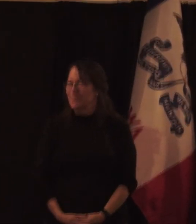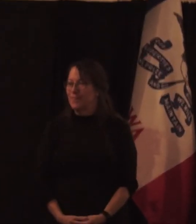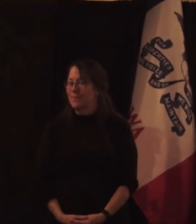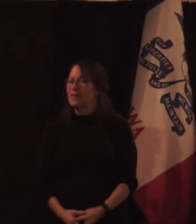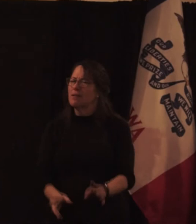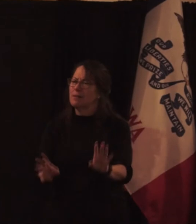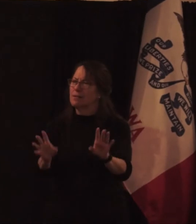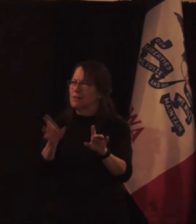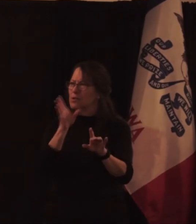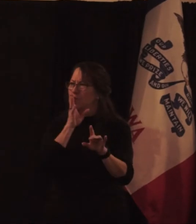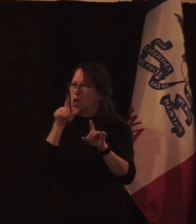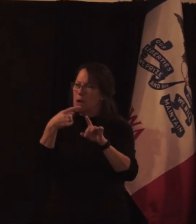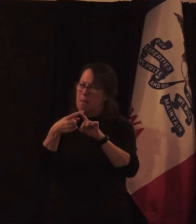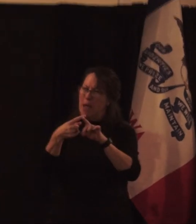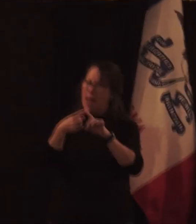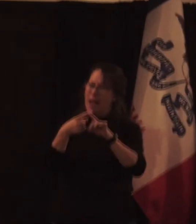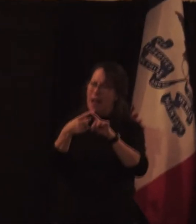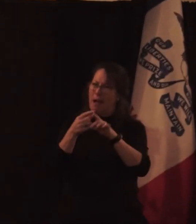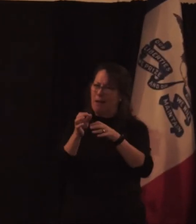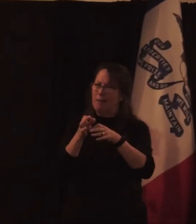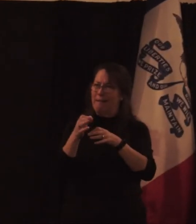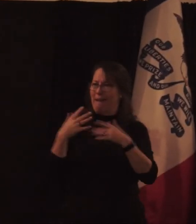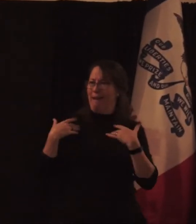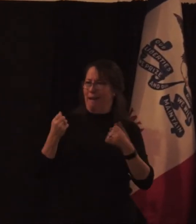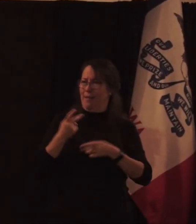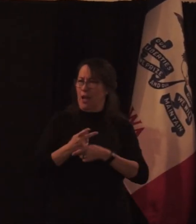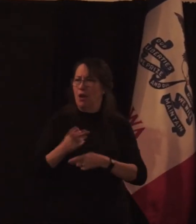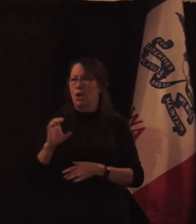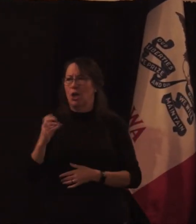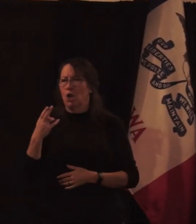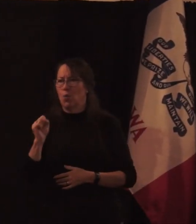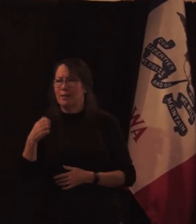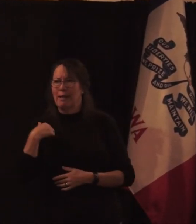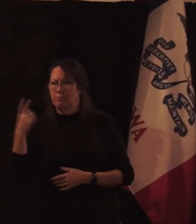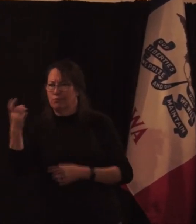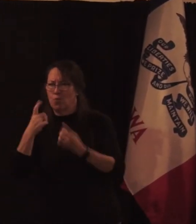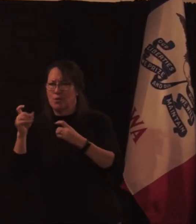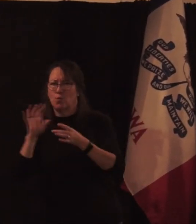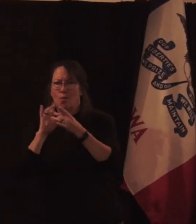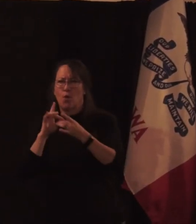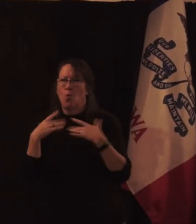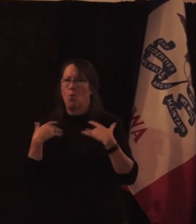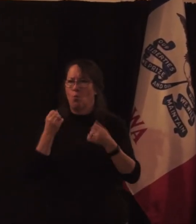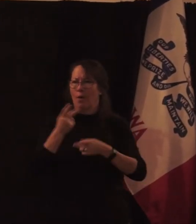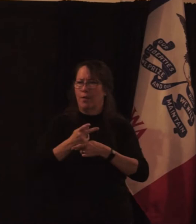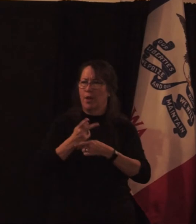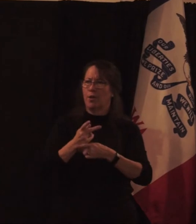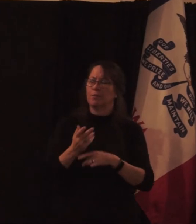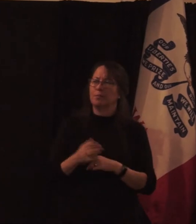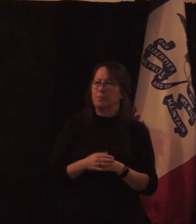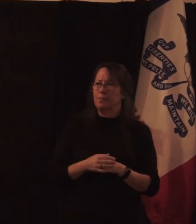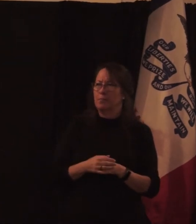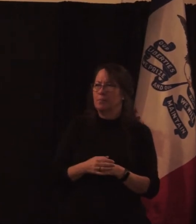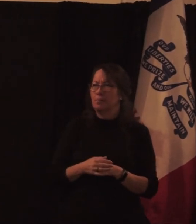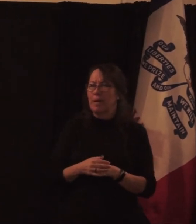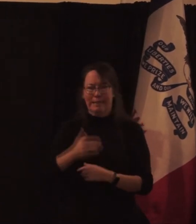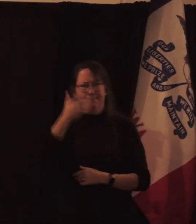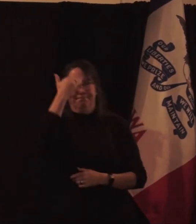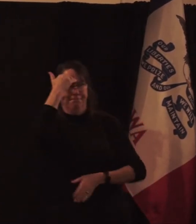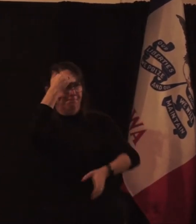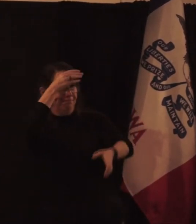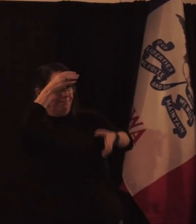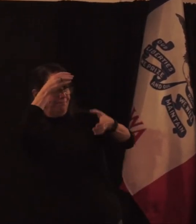And you're talking about extending health care. I know Chris got some questions about health care. And again, he's so